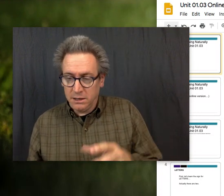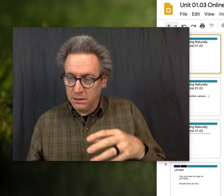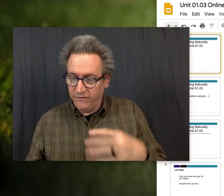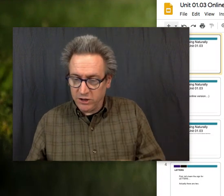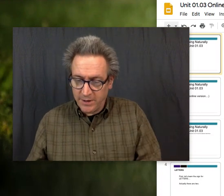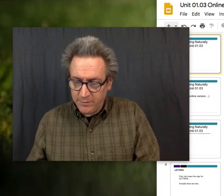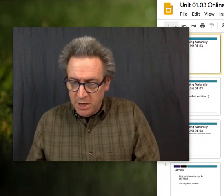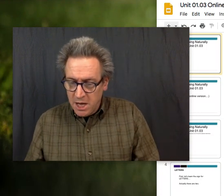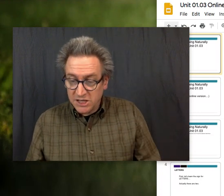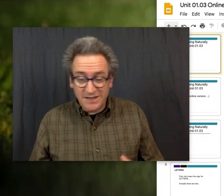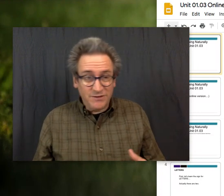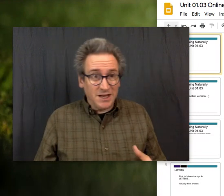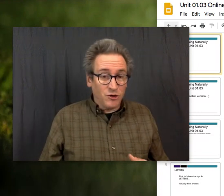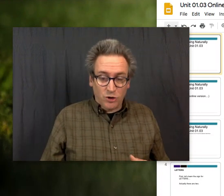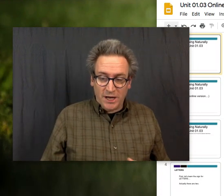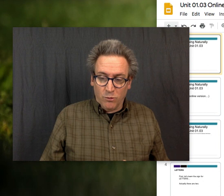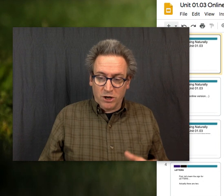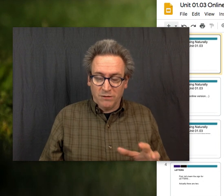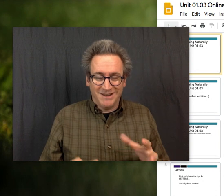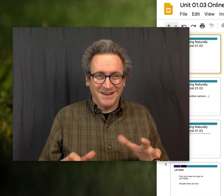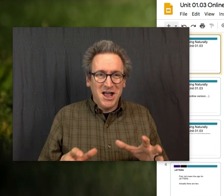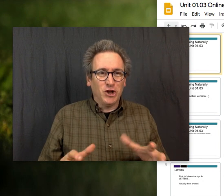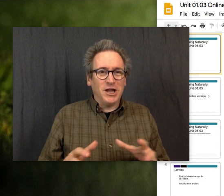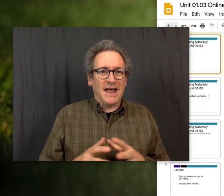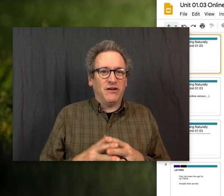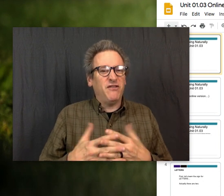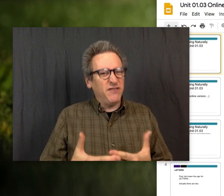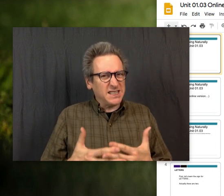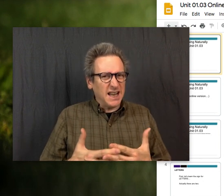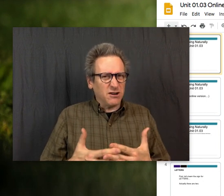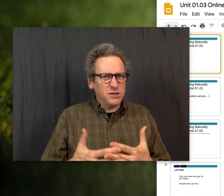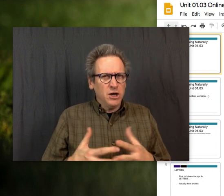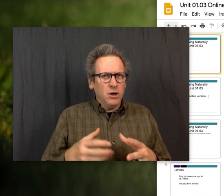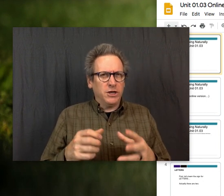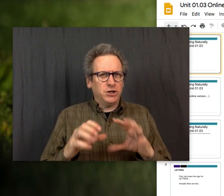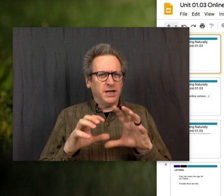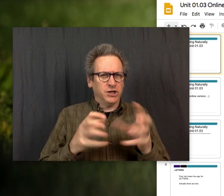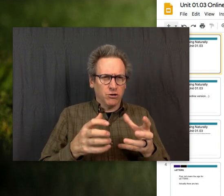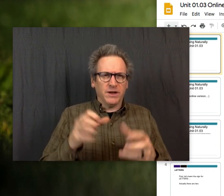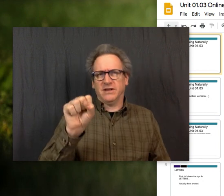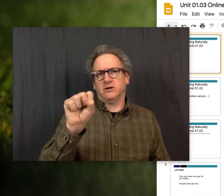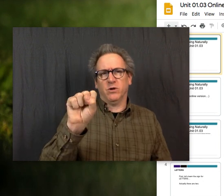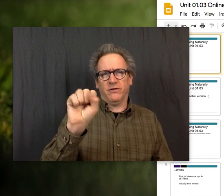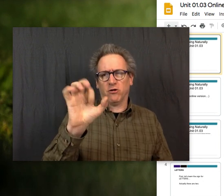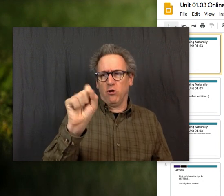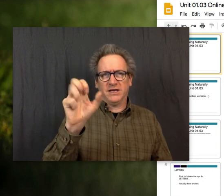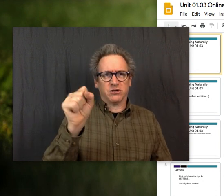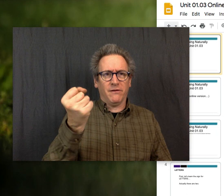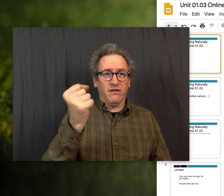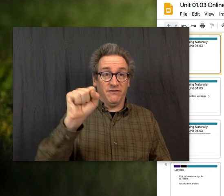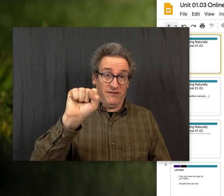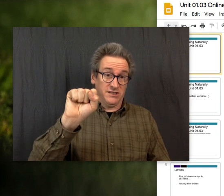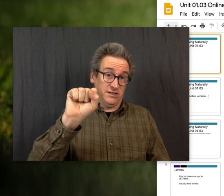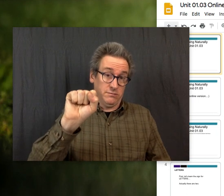on fingerspelling. Specifically, we're looking at the fist letters, which is a grouping of letters where they're all based